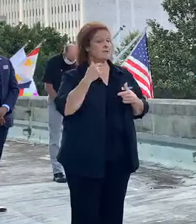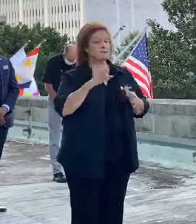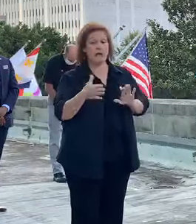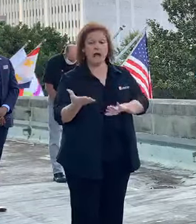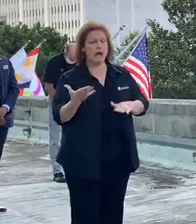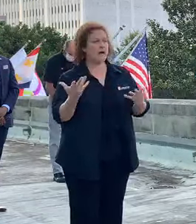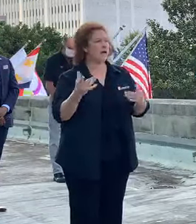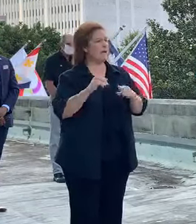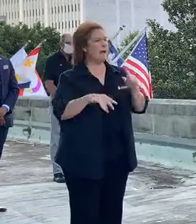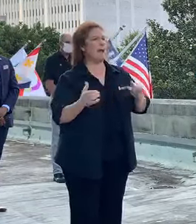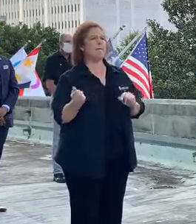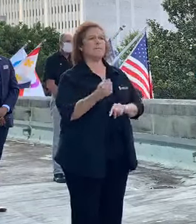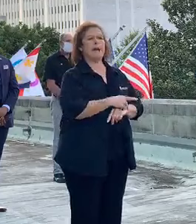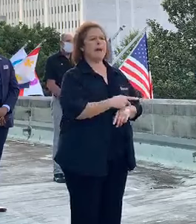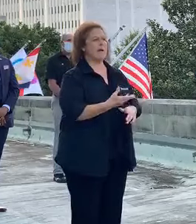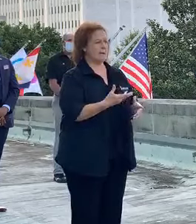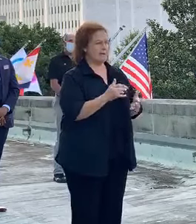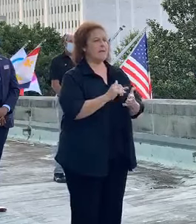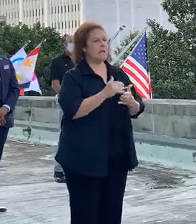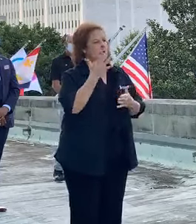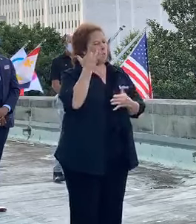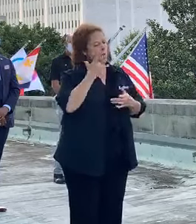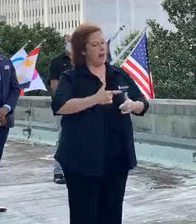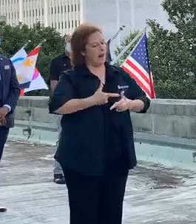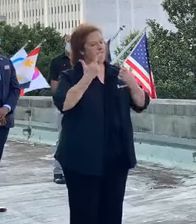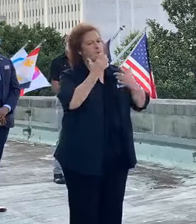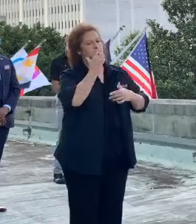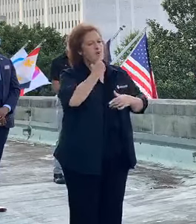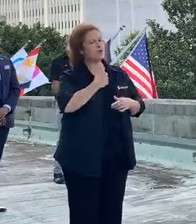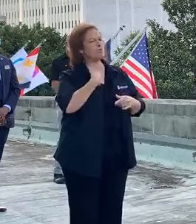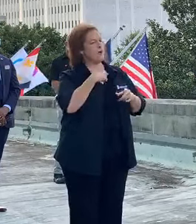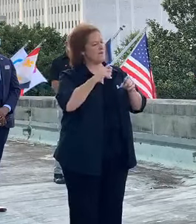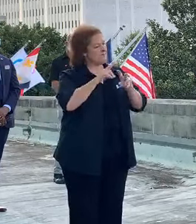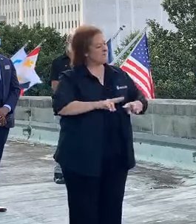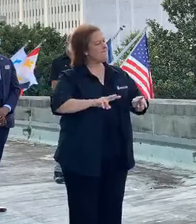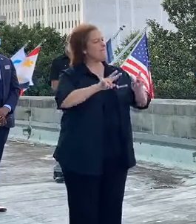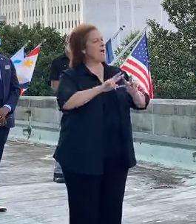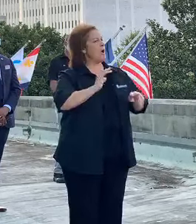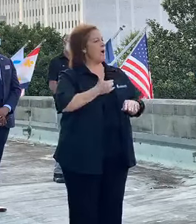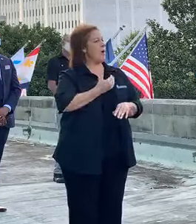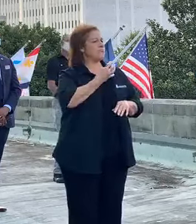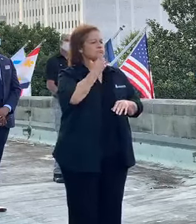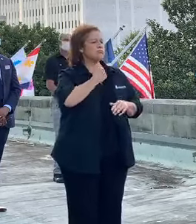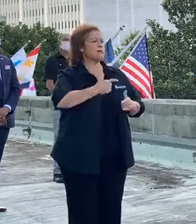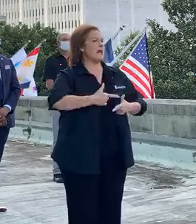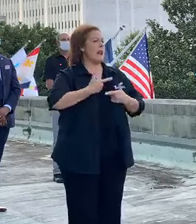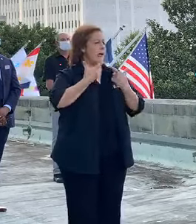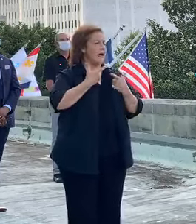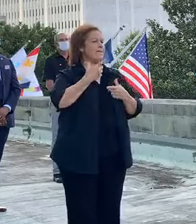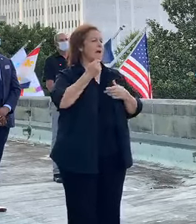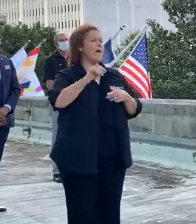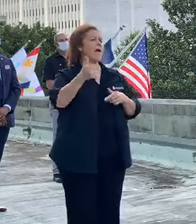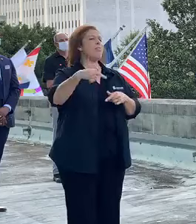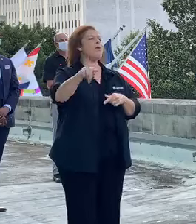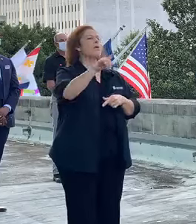them back. And that's why life is precious. And we have to value it. Not only our own, but the lives of other